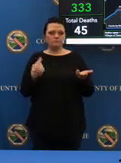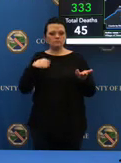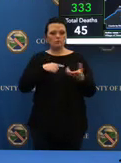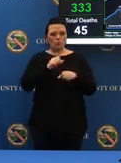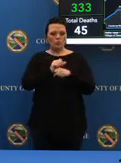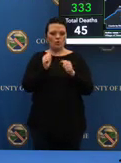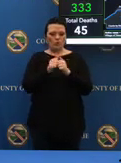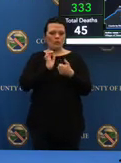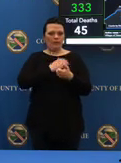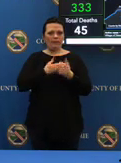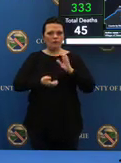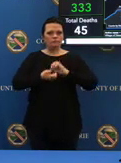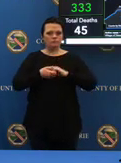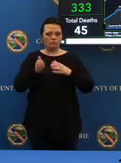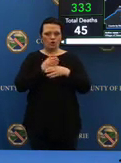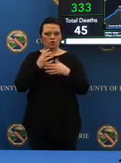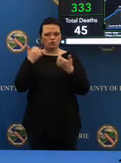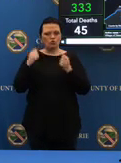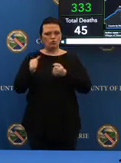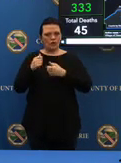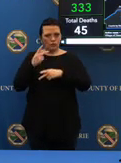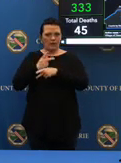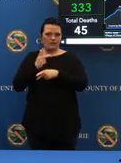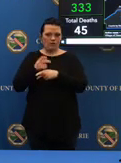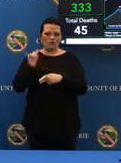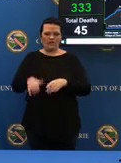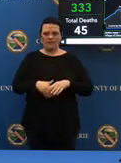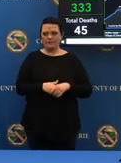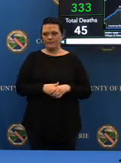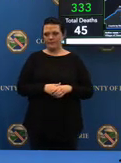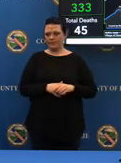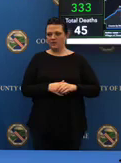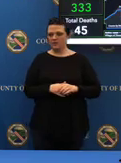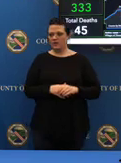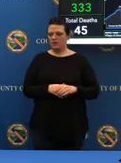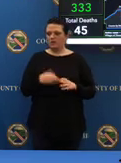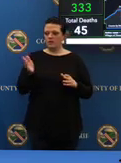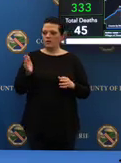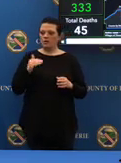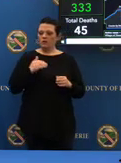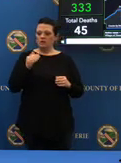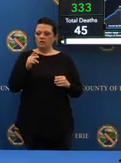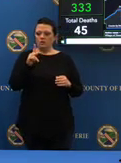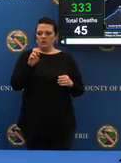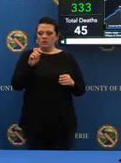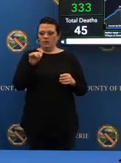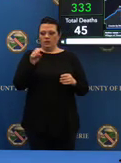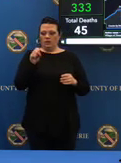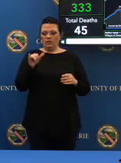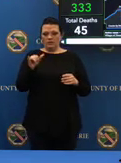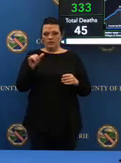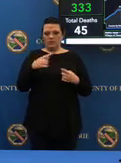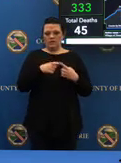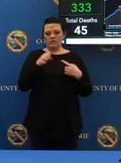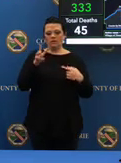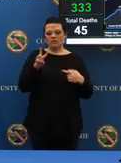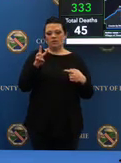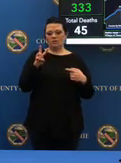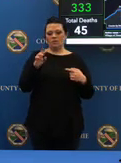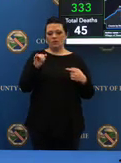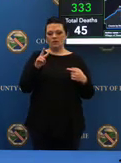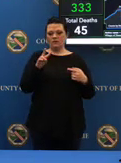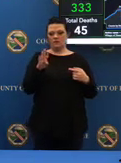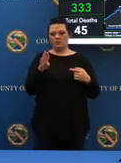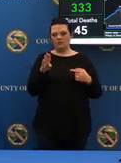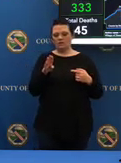working with our partners to try to alleviate that. Next question to Kelsey Anderson of WIVB